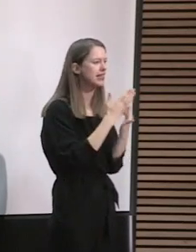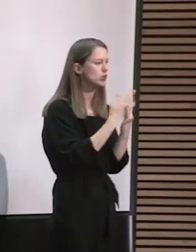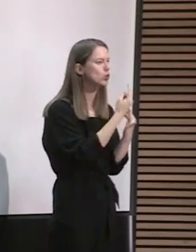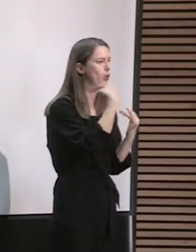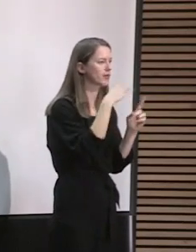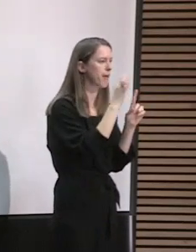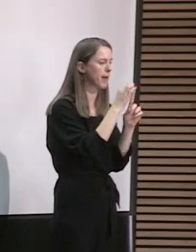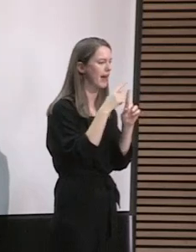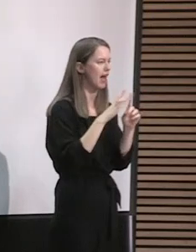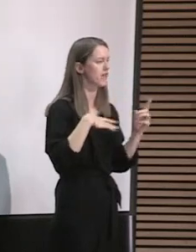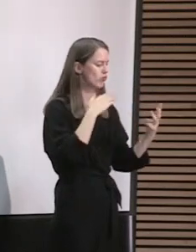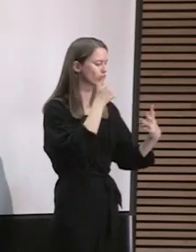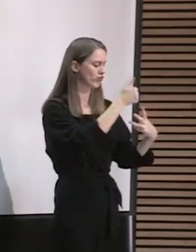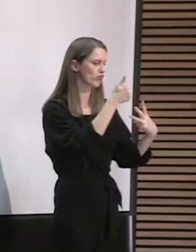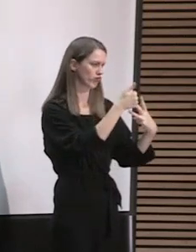PPE. On